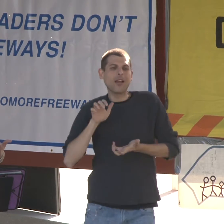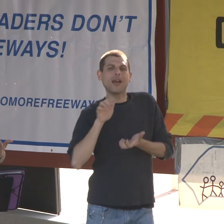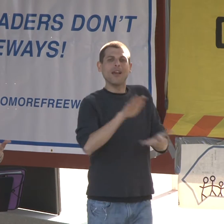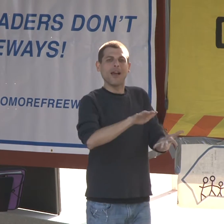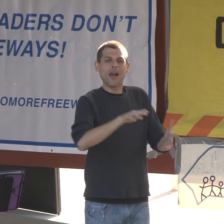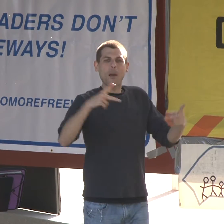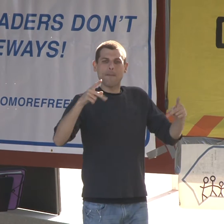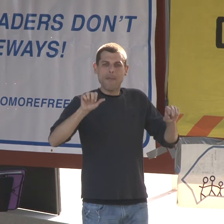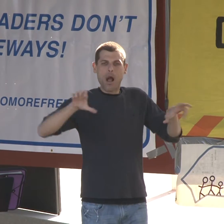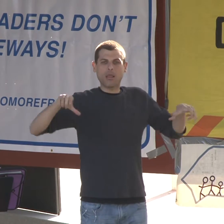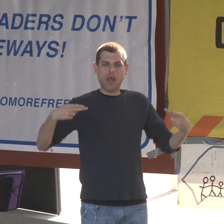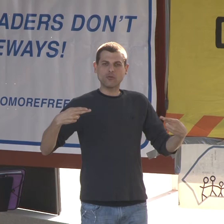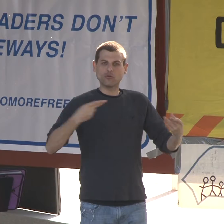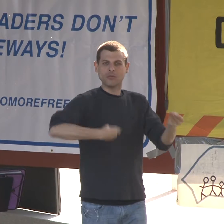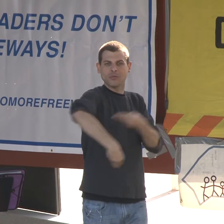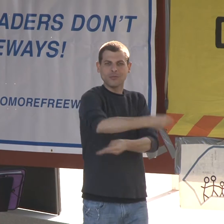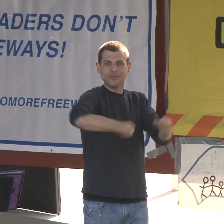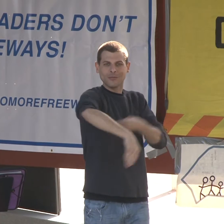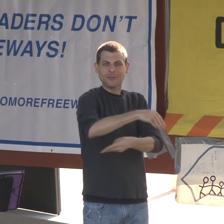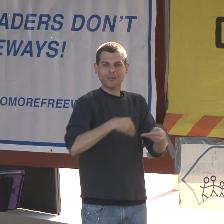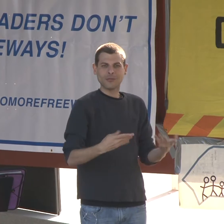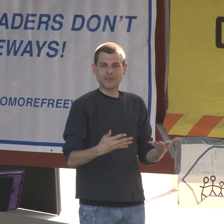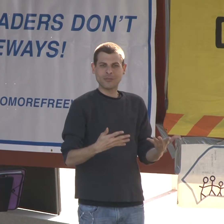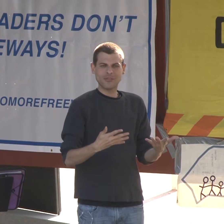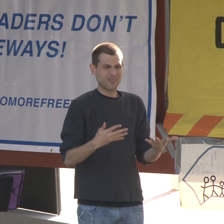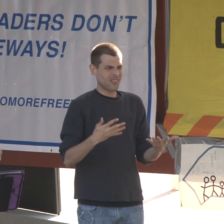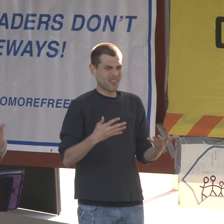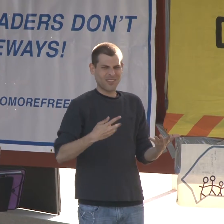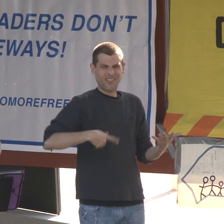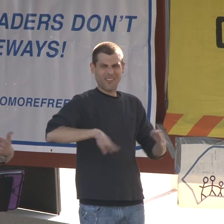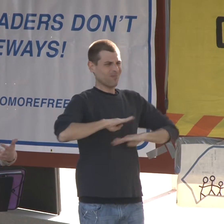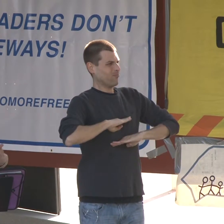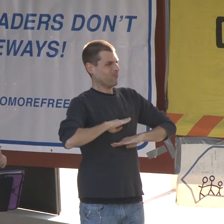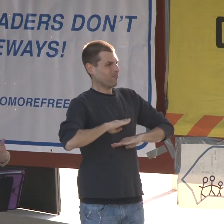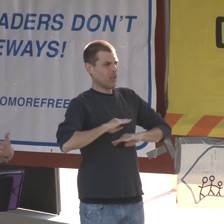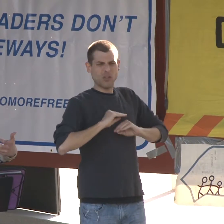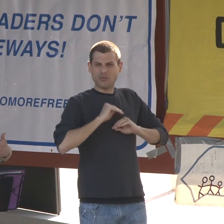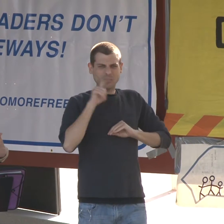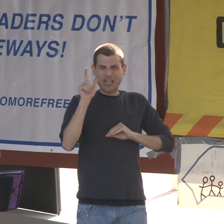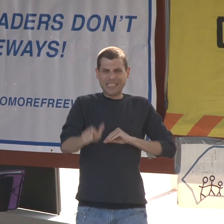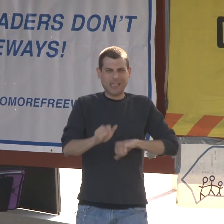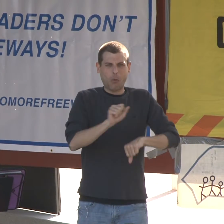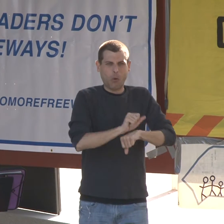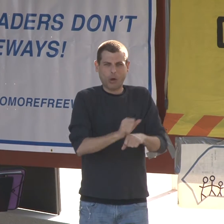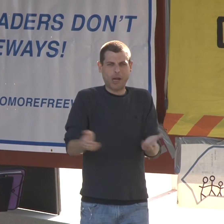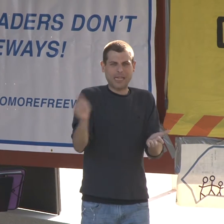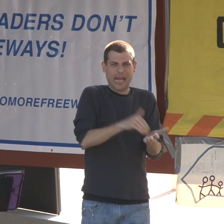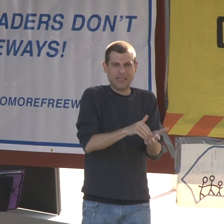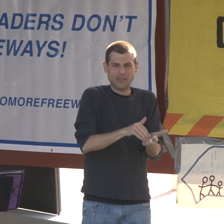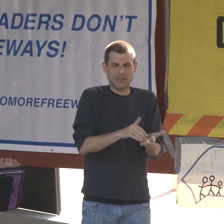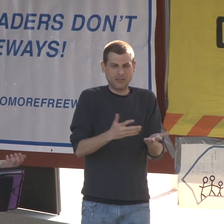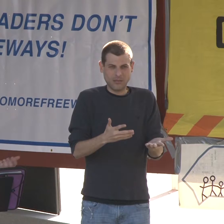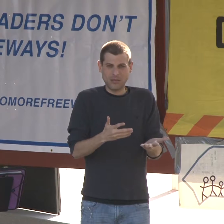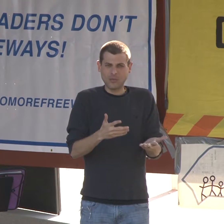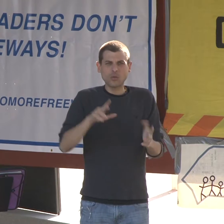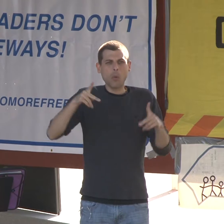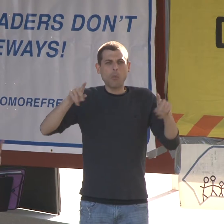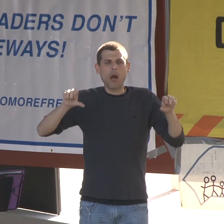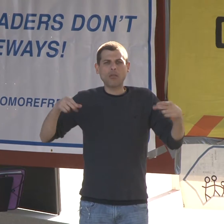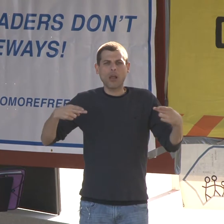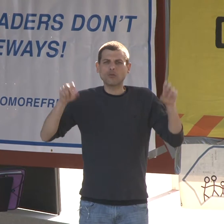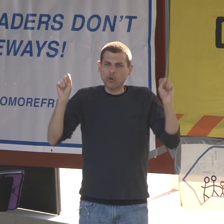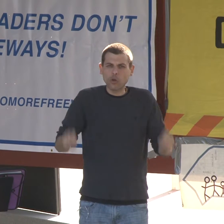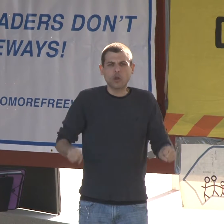altogether after that because why go to work? The potlatch allowed them to choose when they worked and when they stayed at